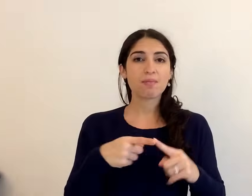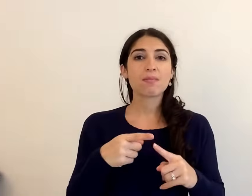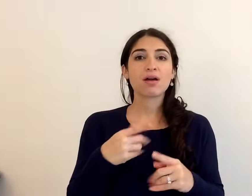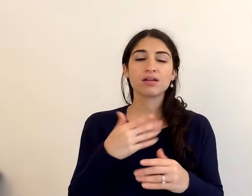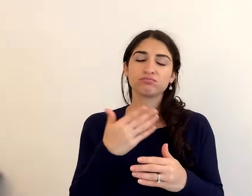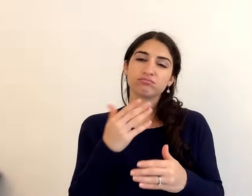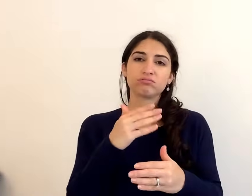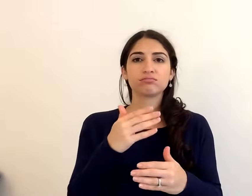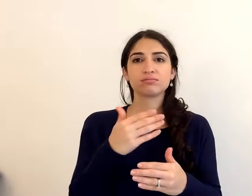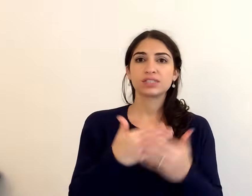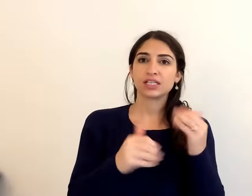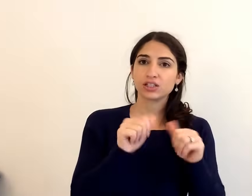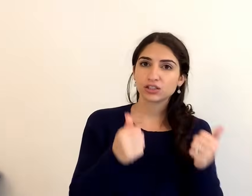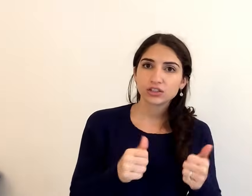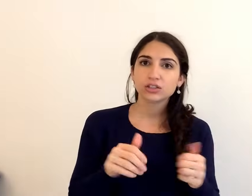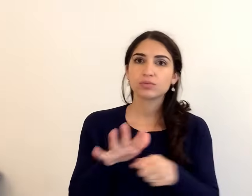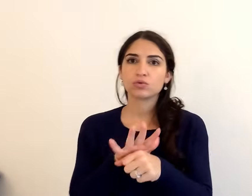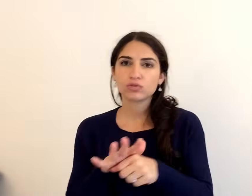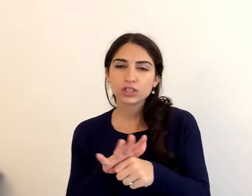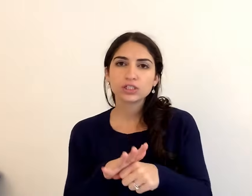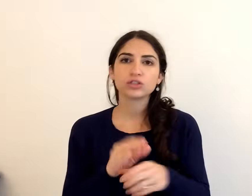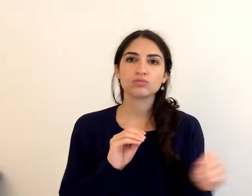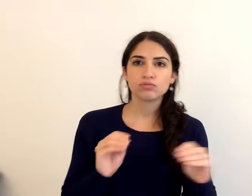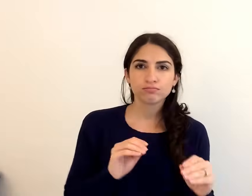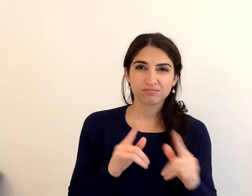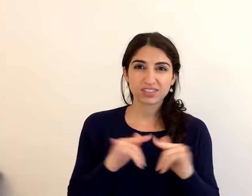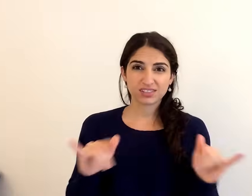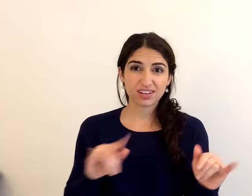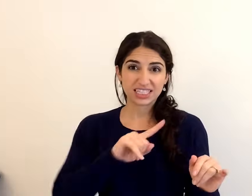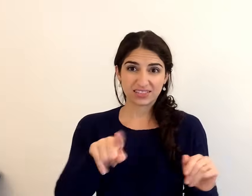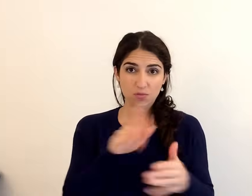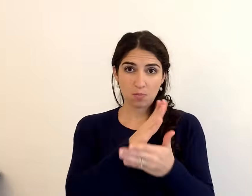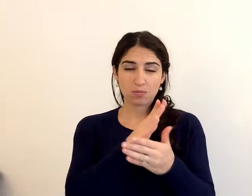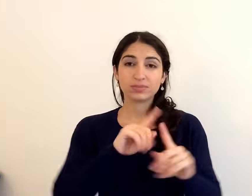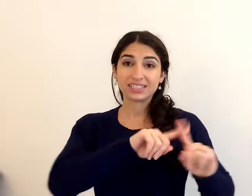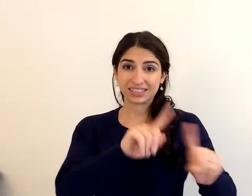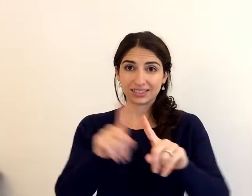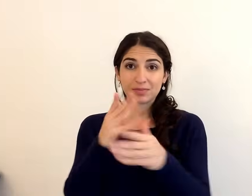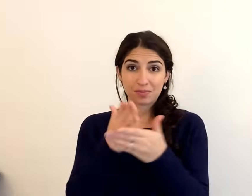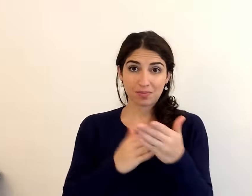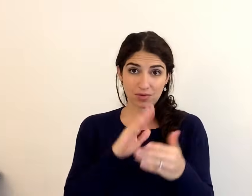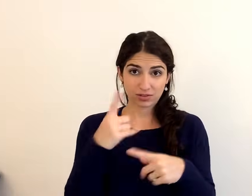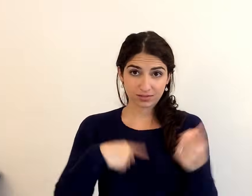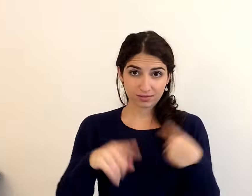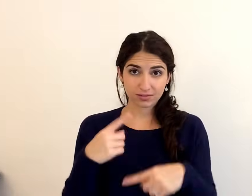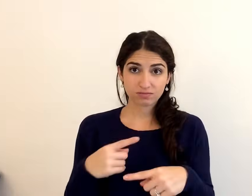Hi. So you already read about hand shapes, location, movement, etc., the different parts of a